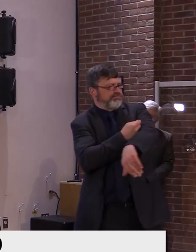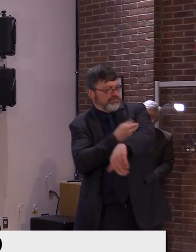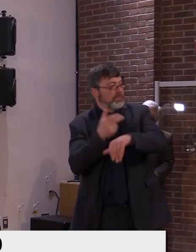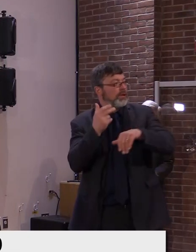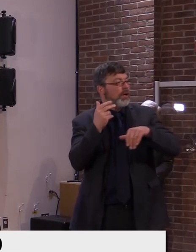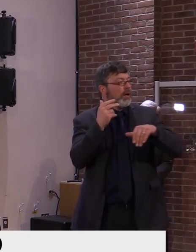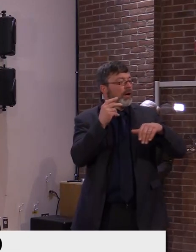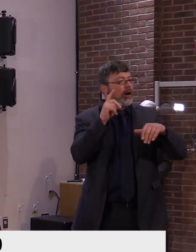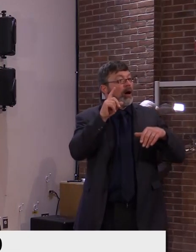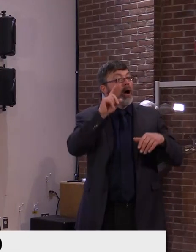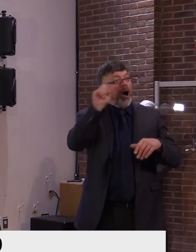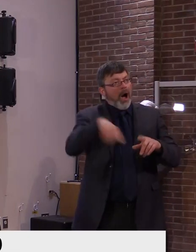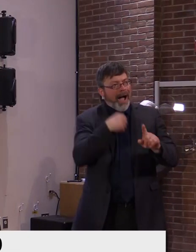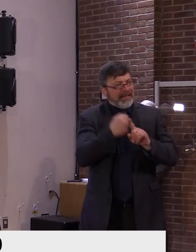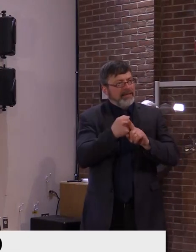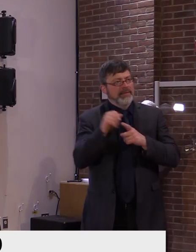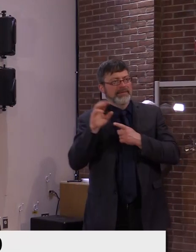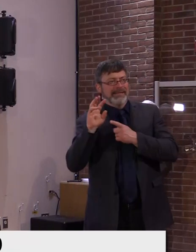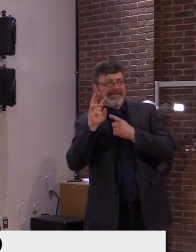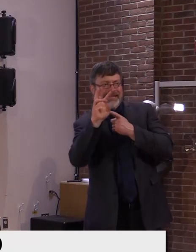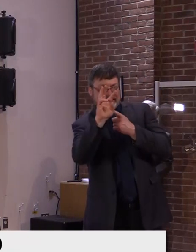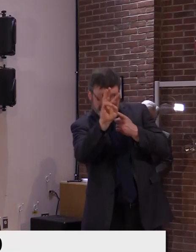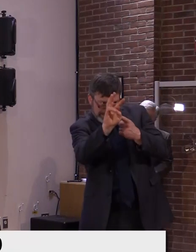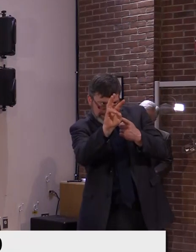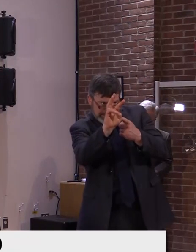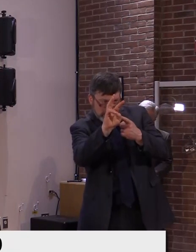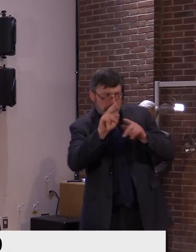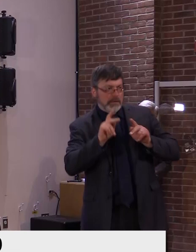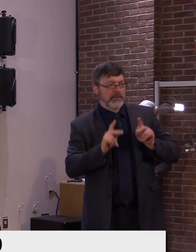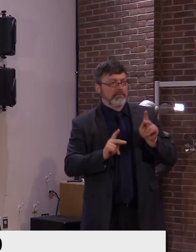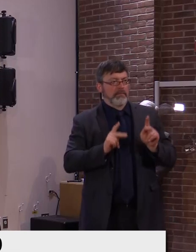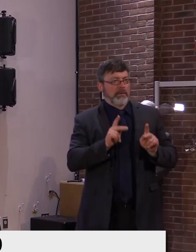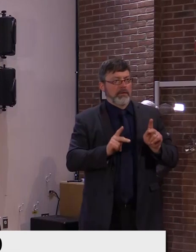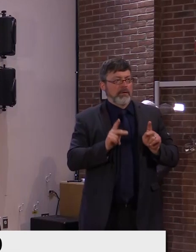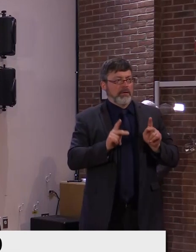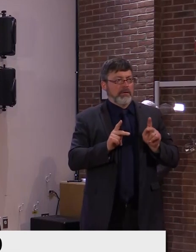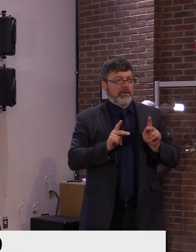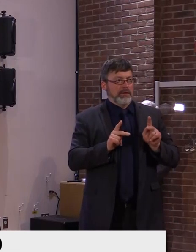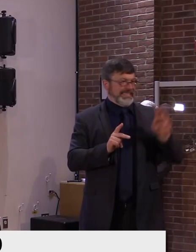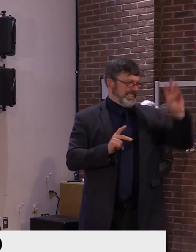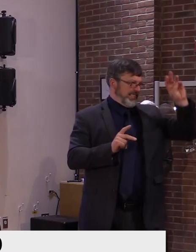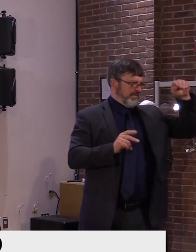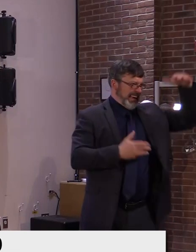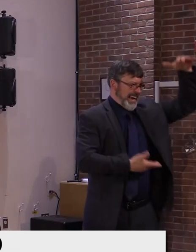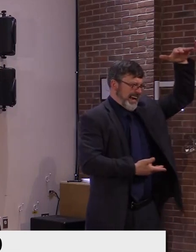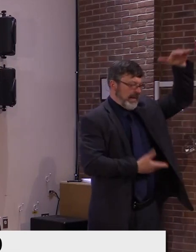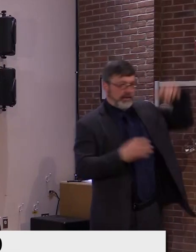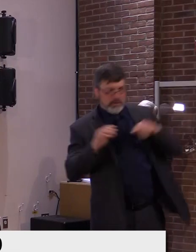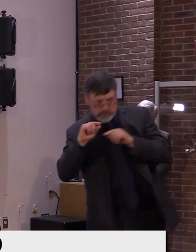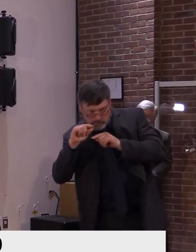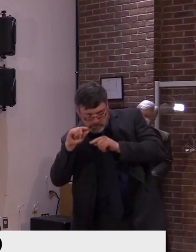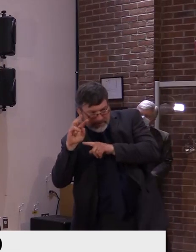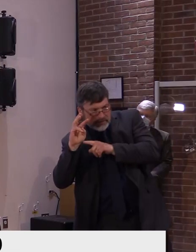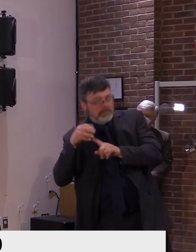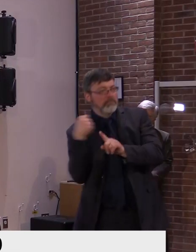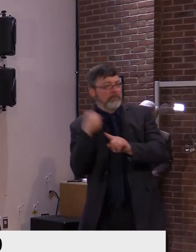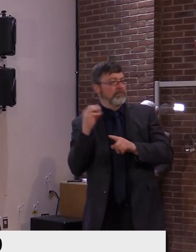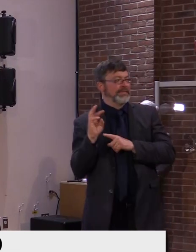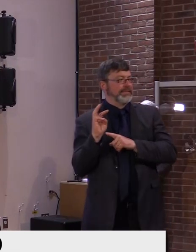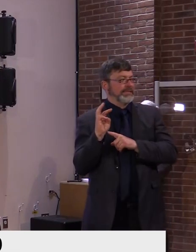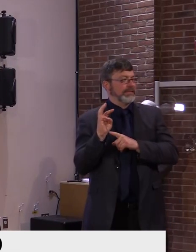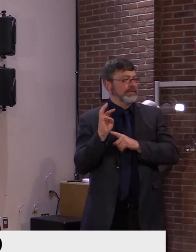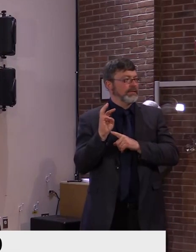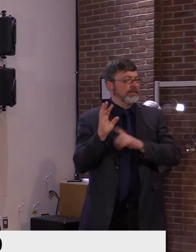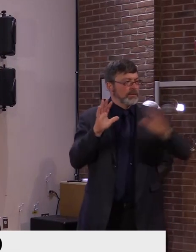calculations we have in this country of your risk of being a death statistic from COVID, which is about 1 in 500